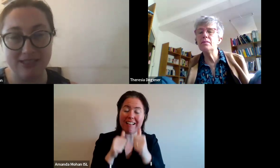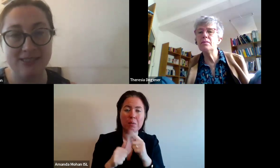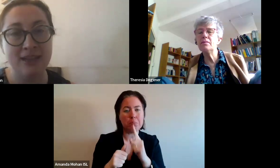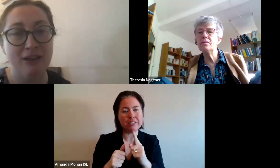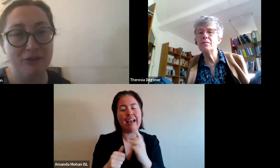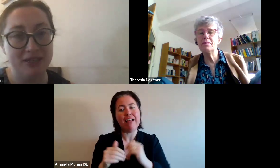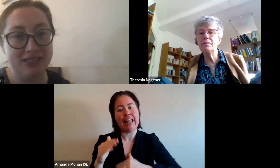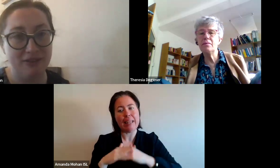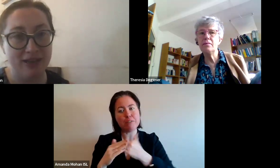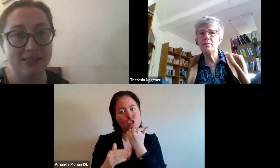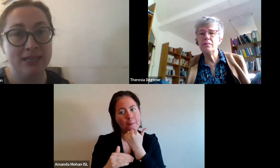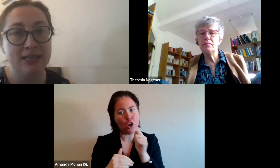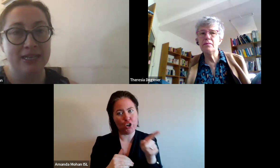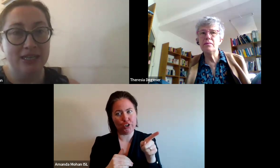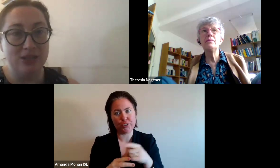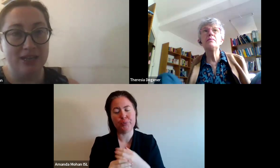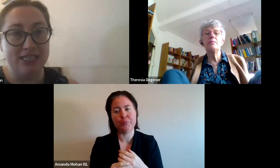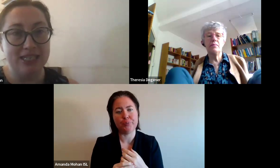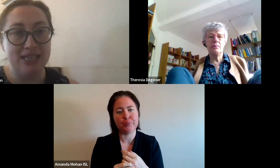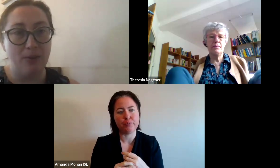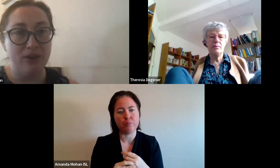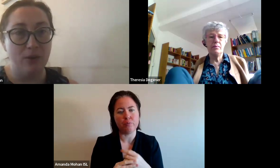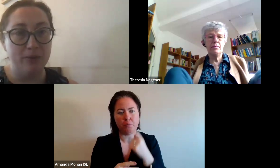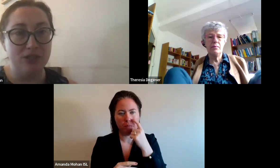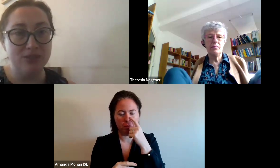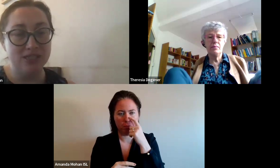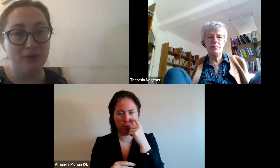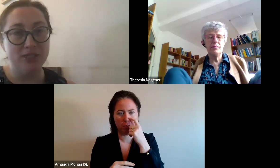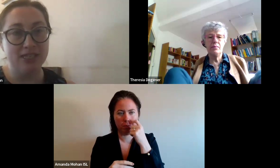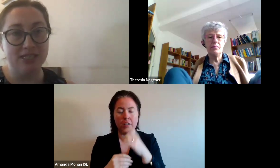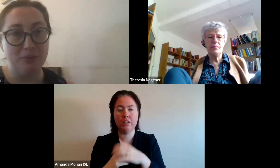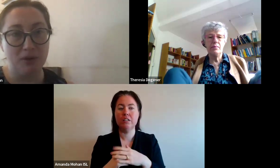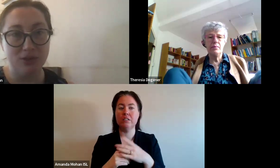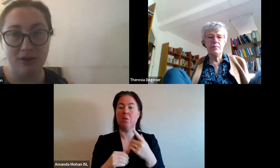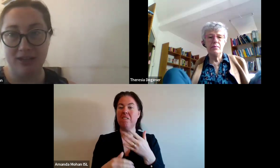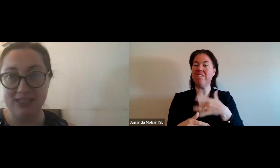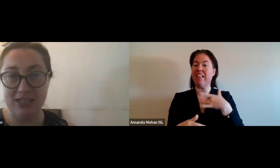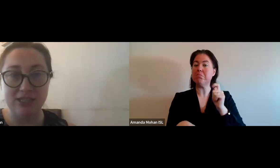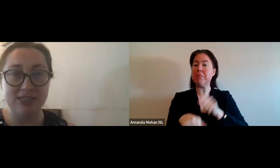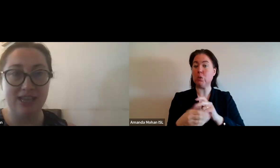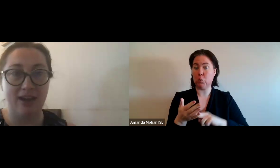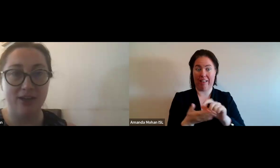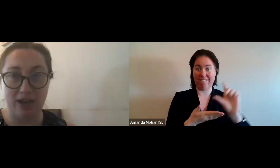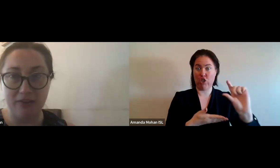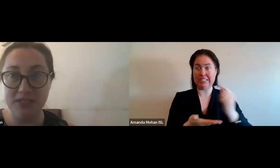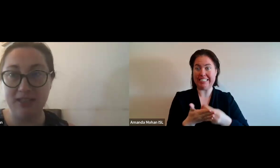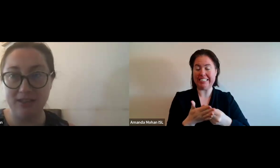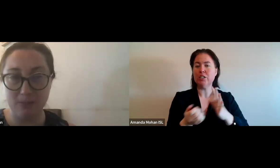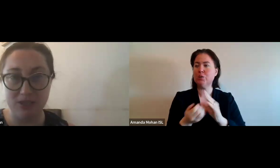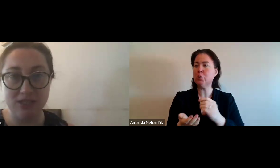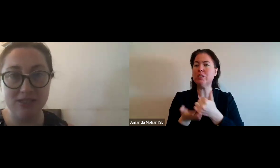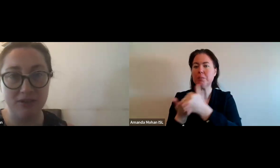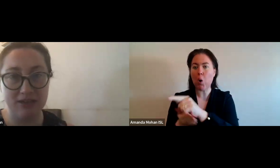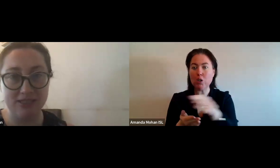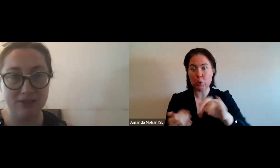limited places for this event. So the idea is that we thought we would use this funding to support organisations that are drafting